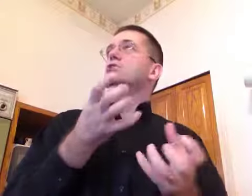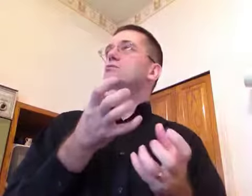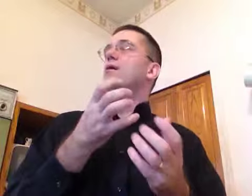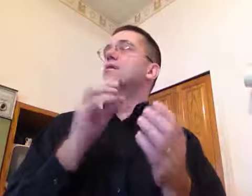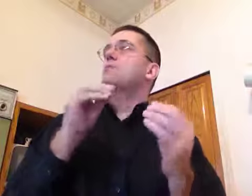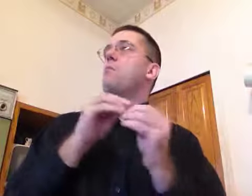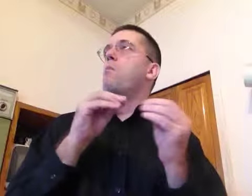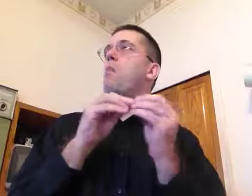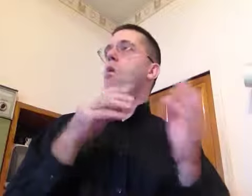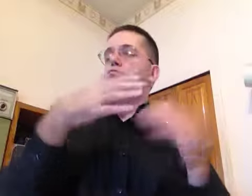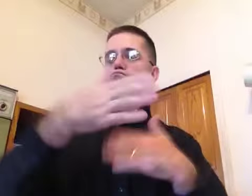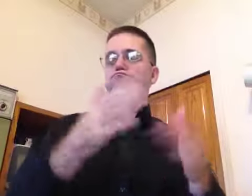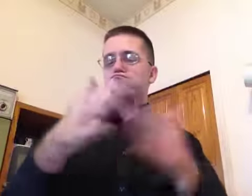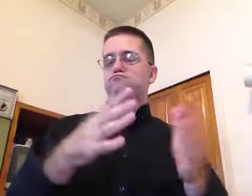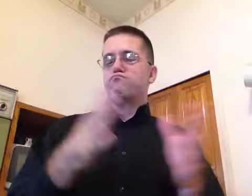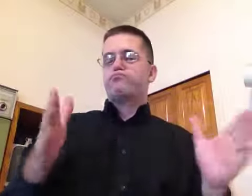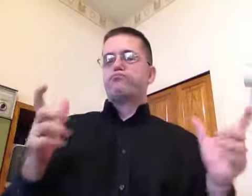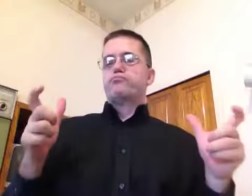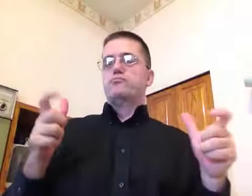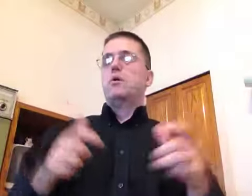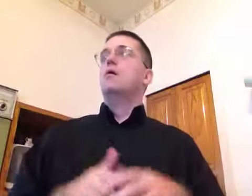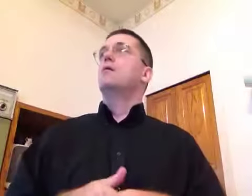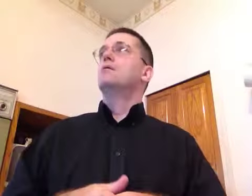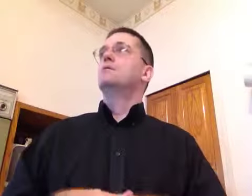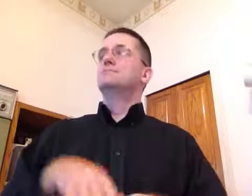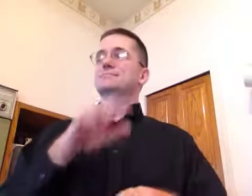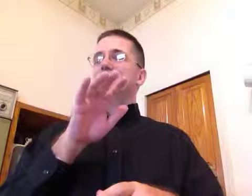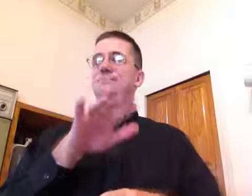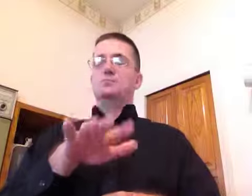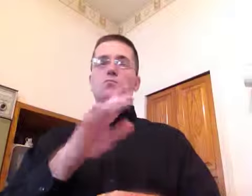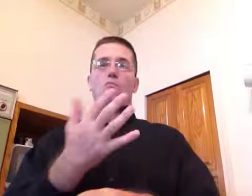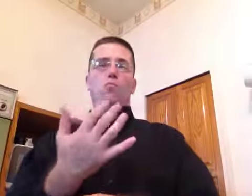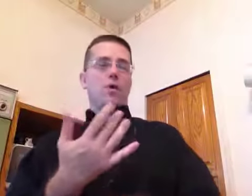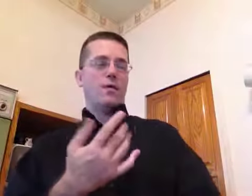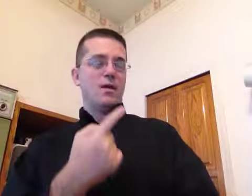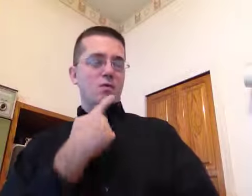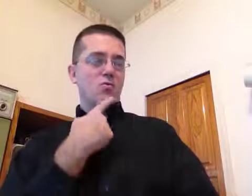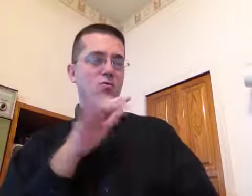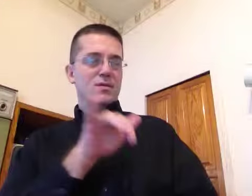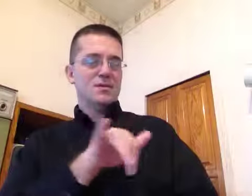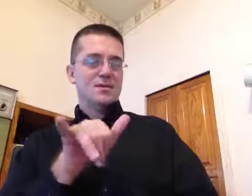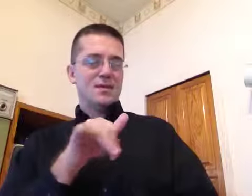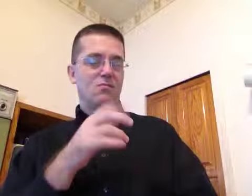house. We're about. Well, you're in the same. Wait a minute. You're in the same room you were in when she made the deal.